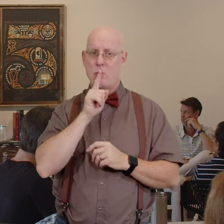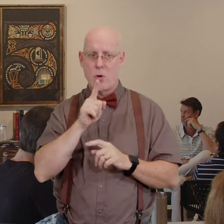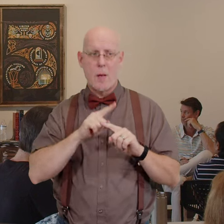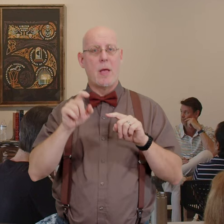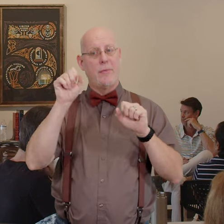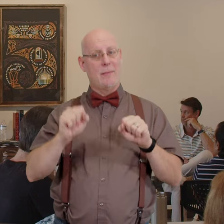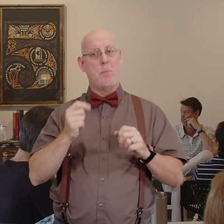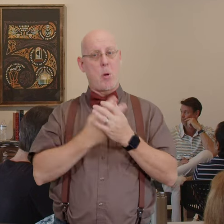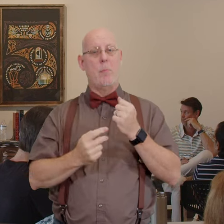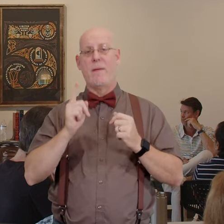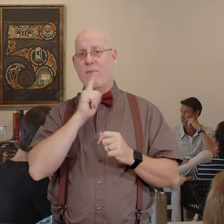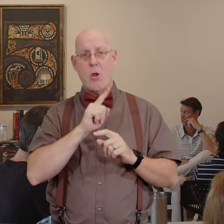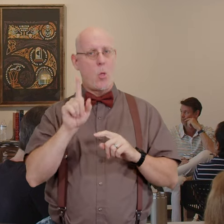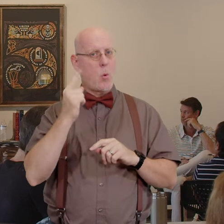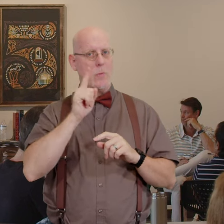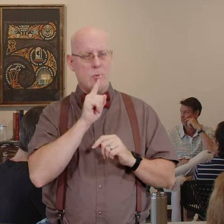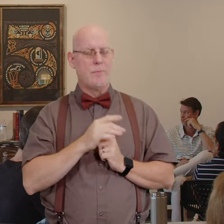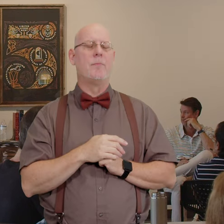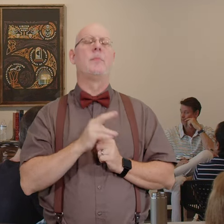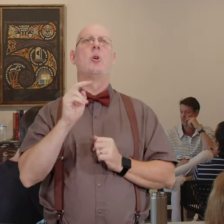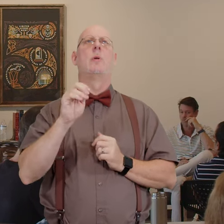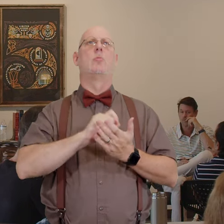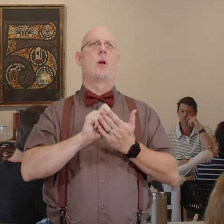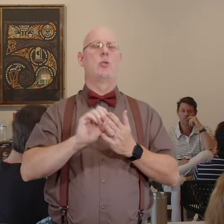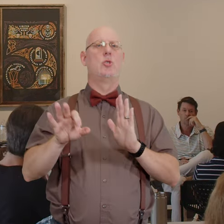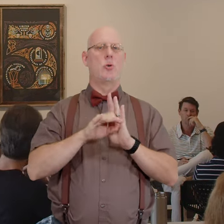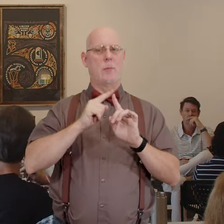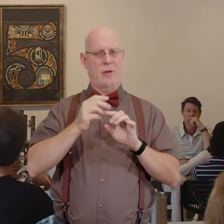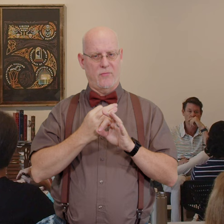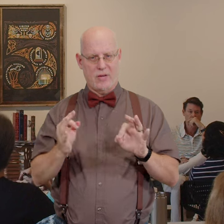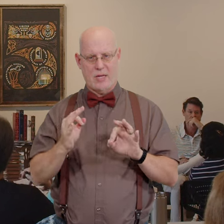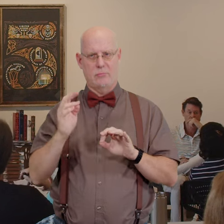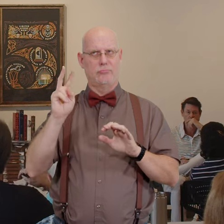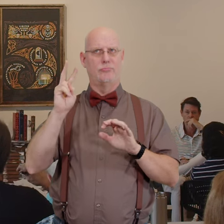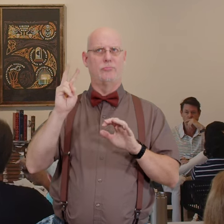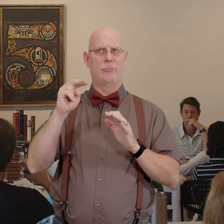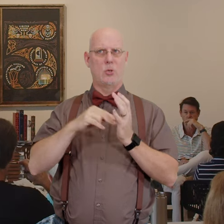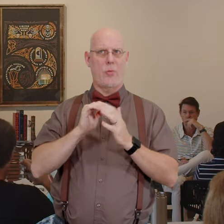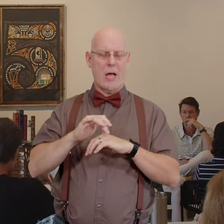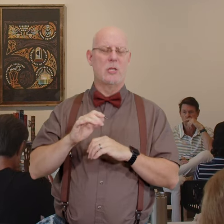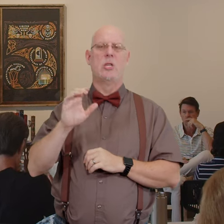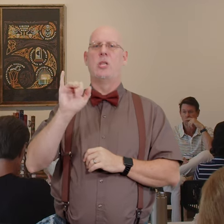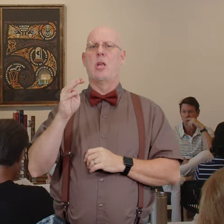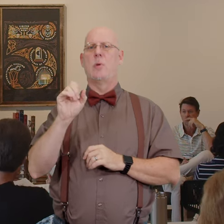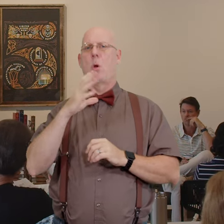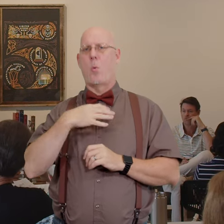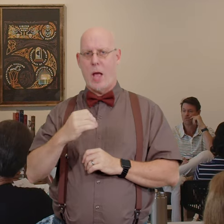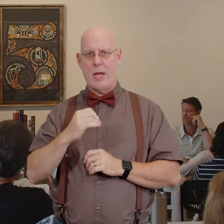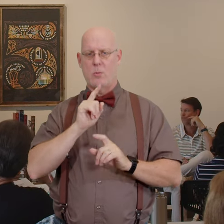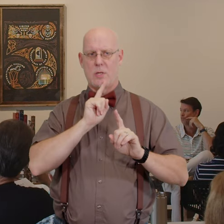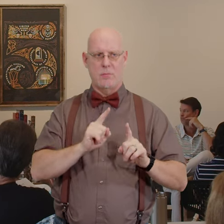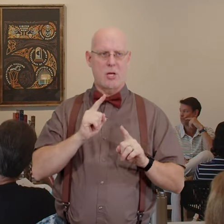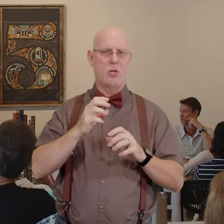be true, but they both can be false, but only one can be true. So Norman Geisler writes this book, Chosen But Free, in the early 2000s, and James White responds